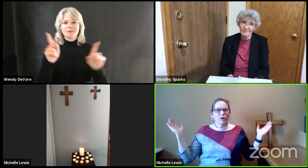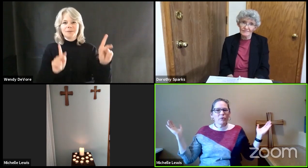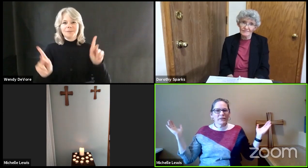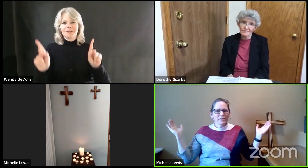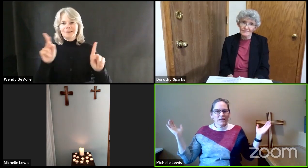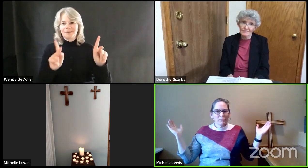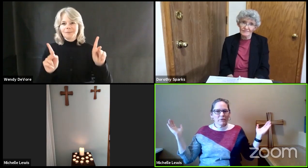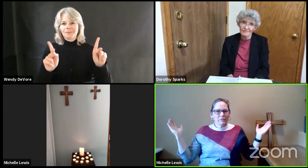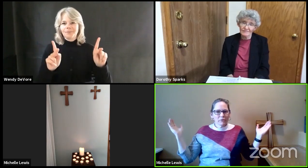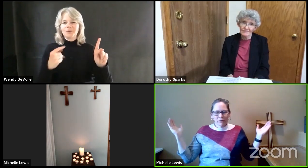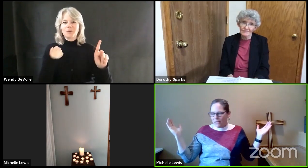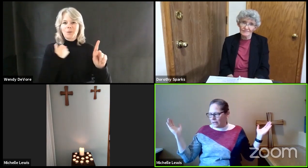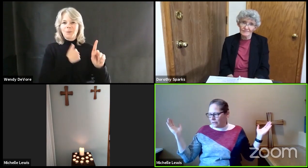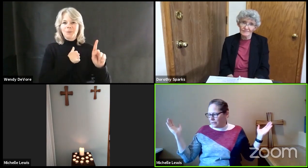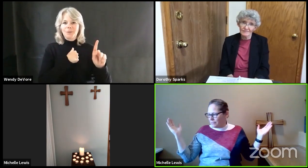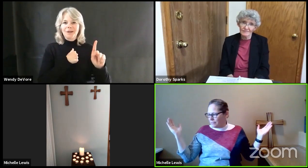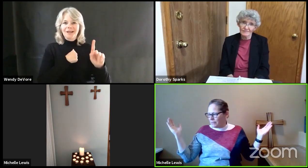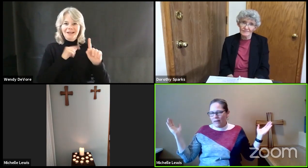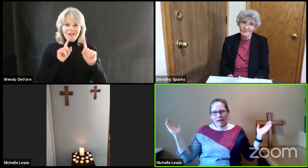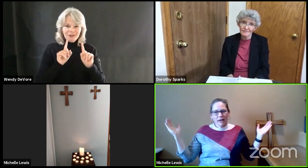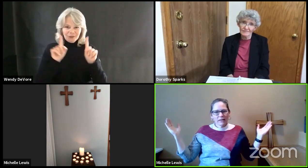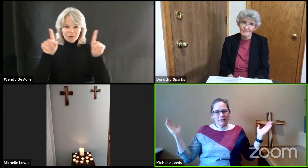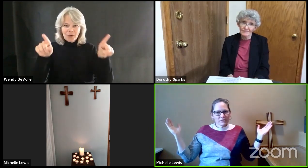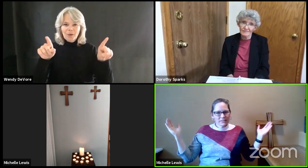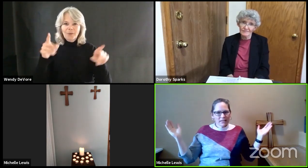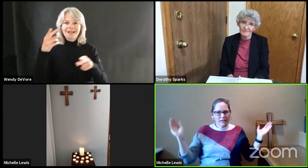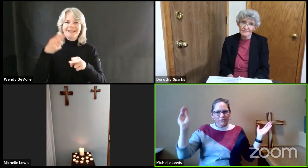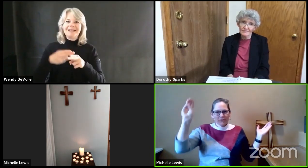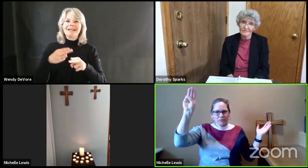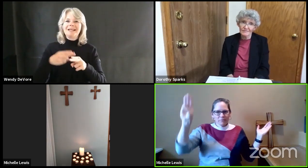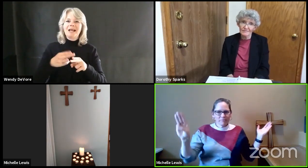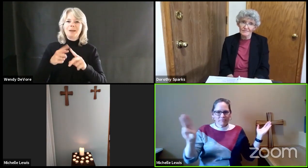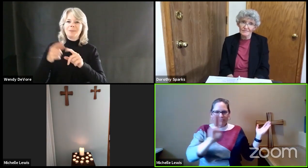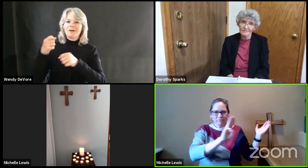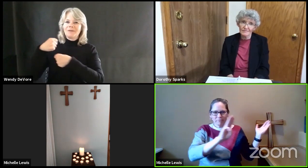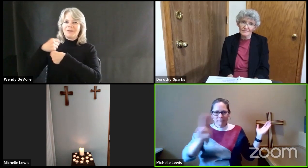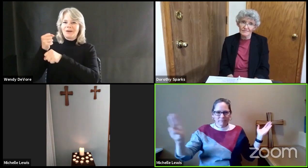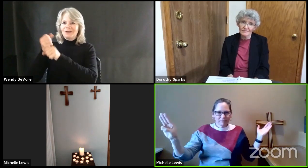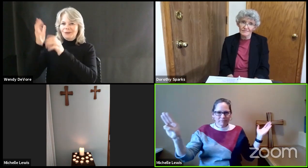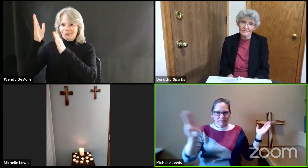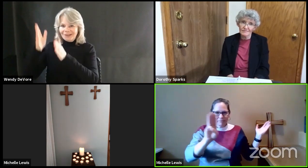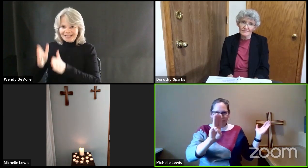We go in the name of the Creator and of the Savior